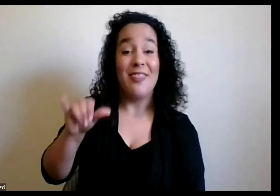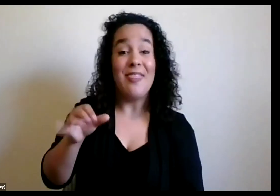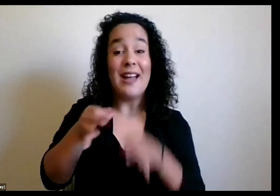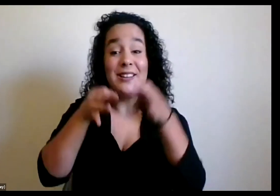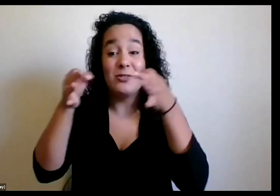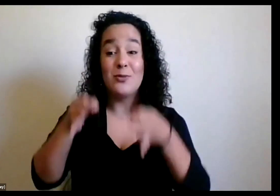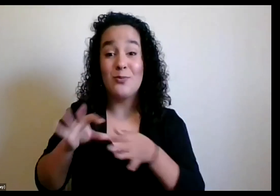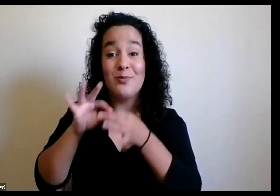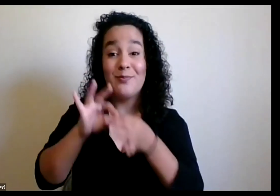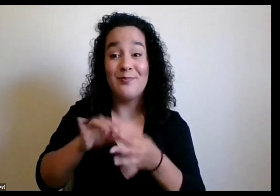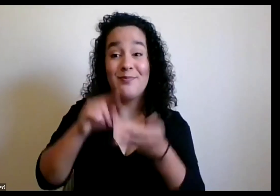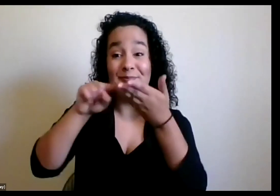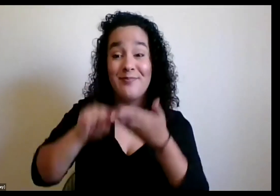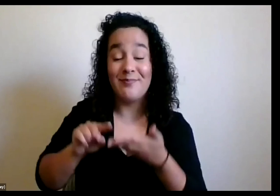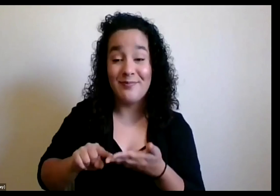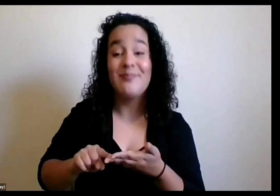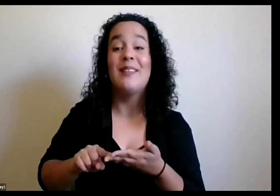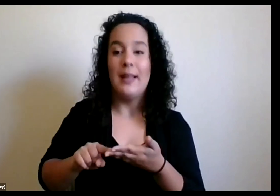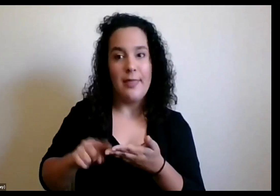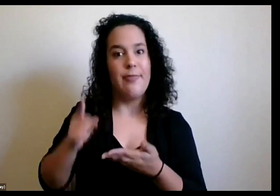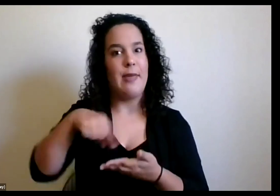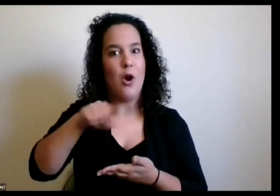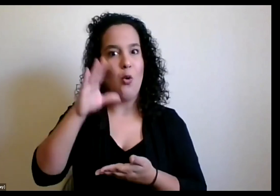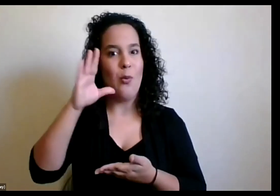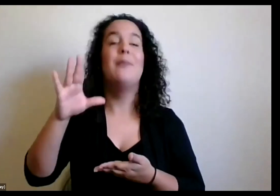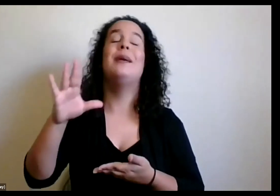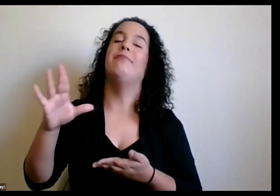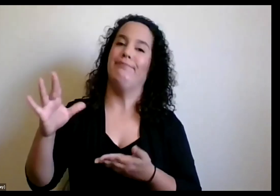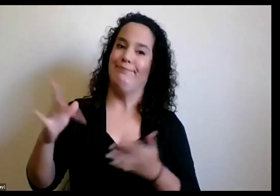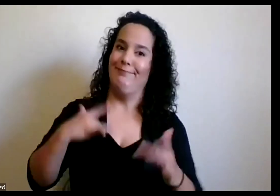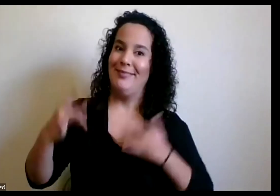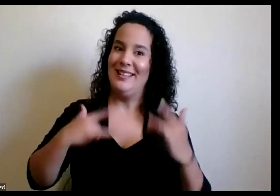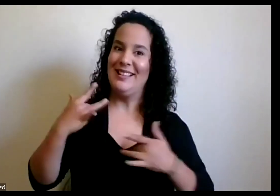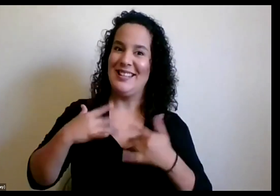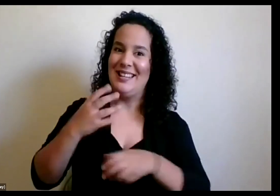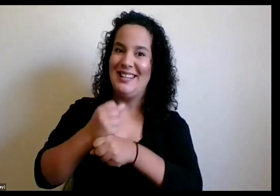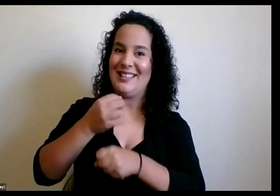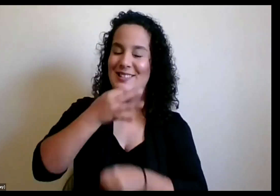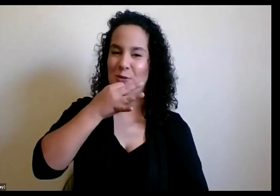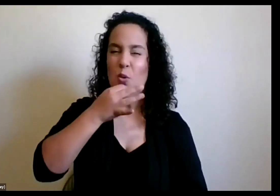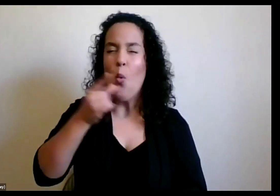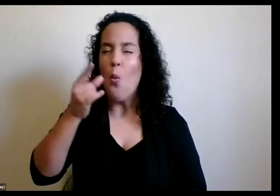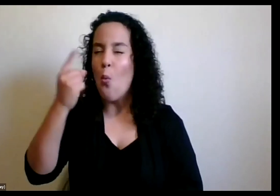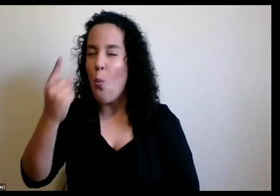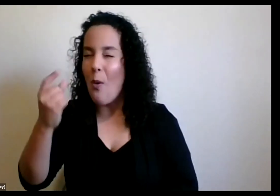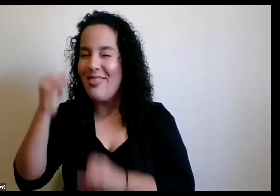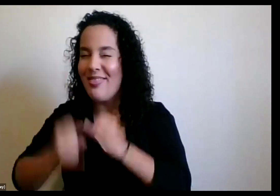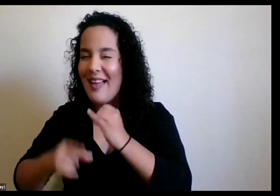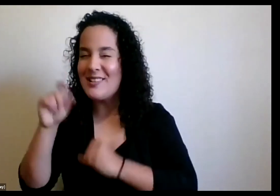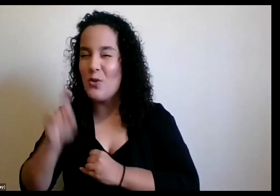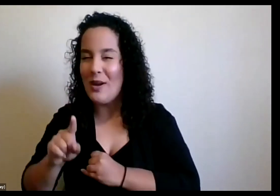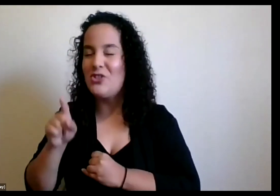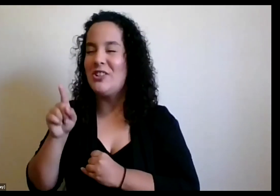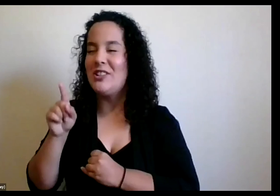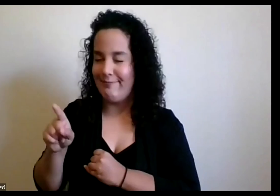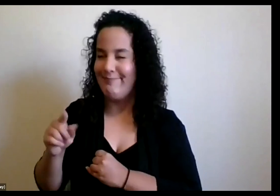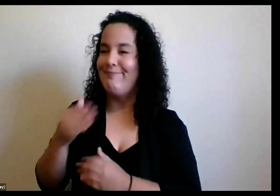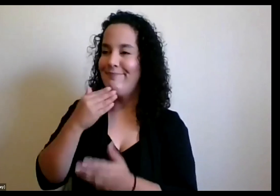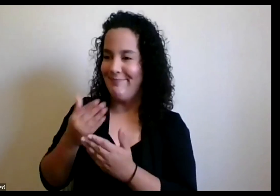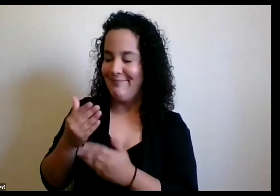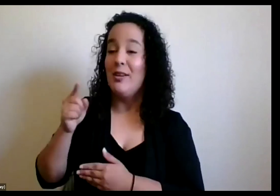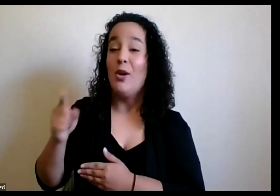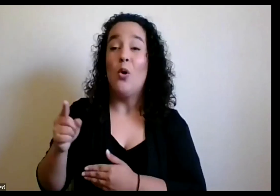be terribly excited to get this very soon. Kyle, just one last question as we're closing out here. When is the research going to be made available to